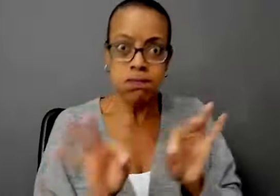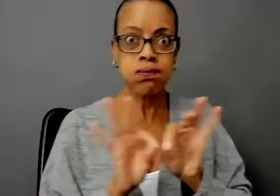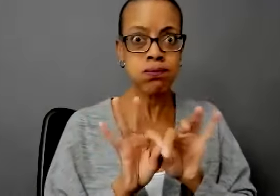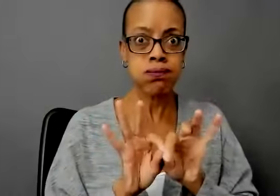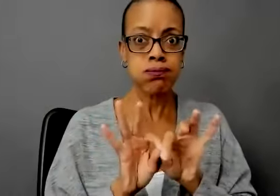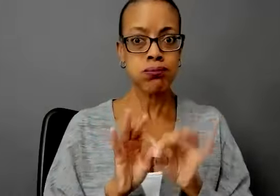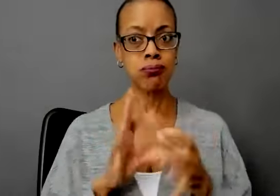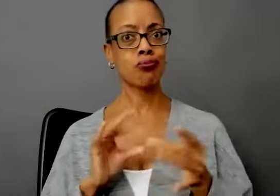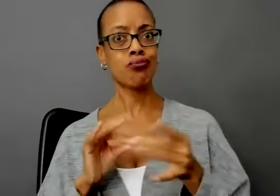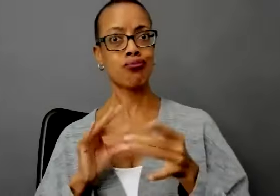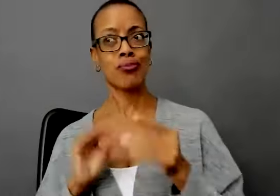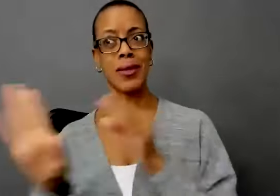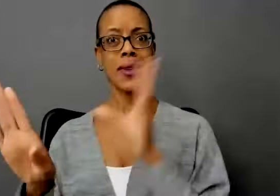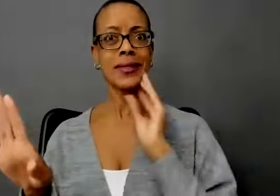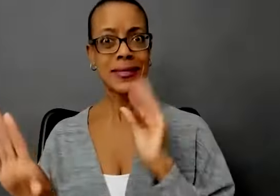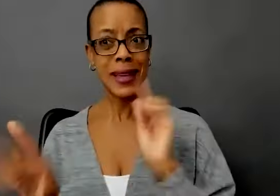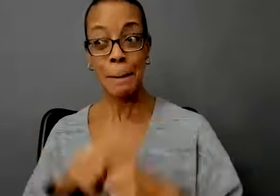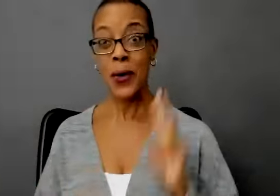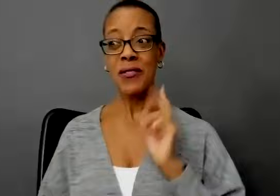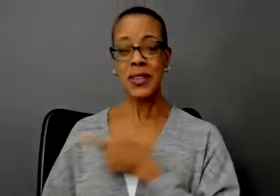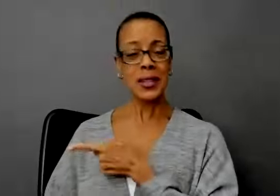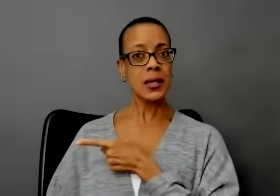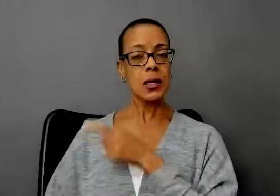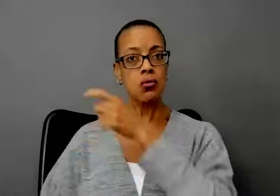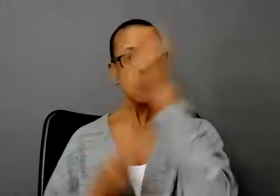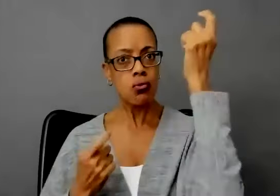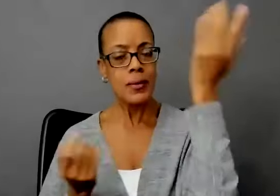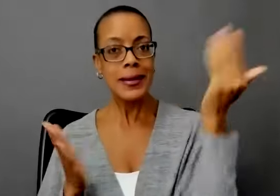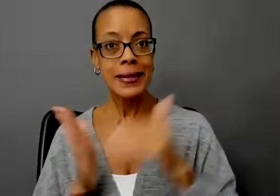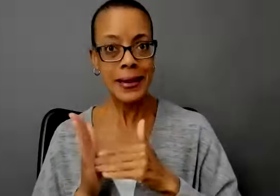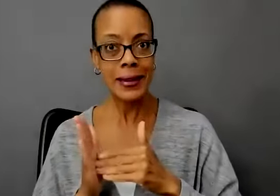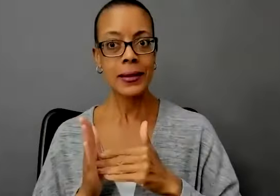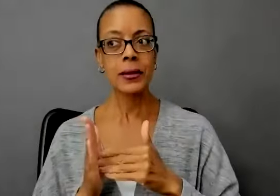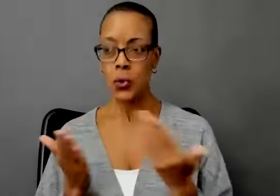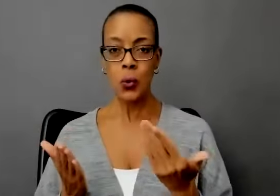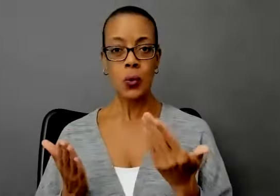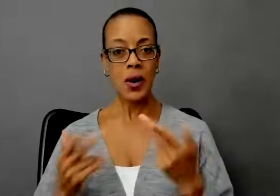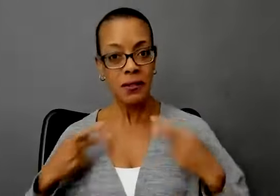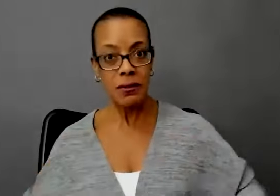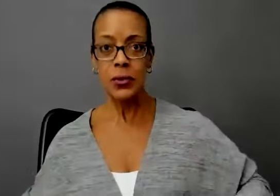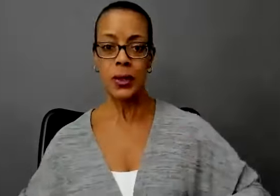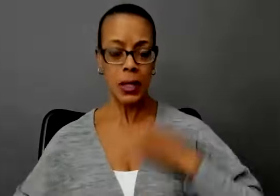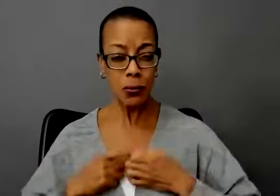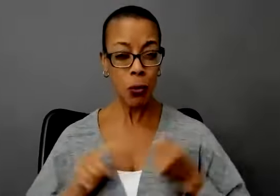can be re-traumatizing, exacerbating the emotional and physical harm that they've already suffered.